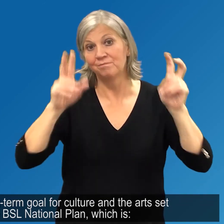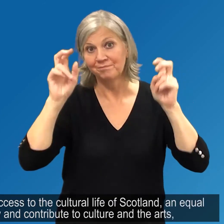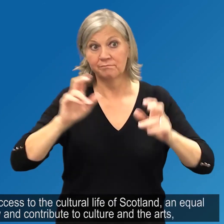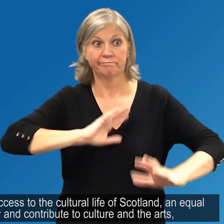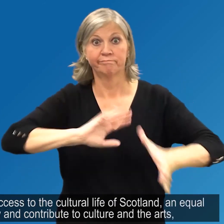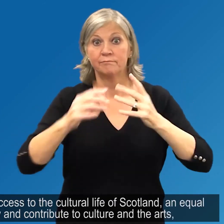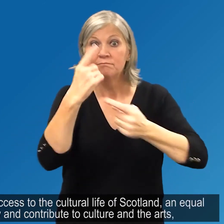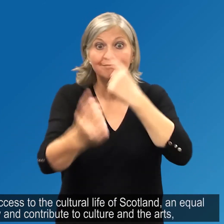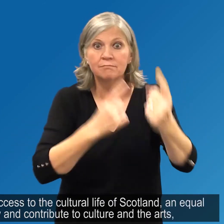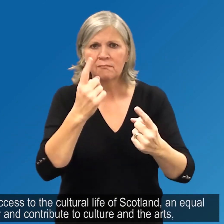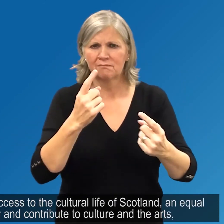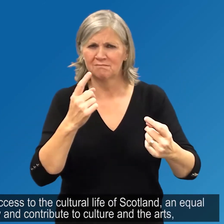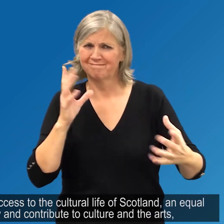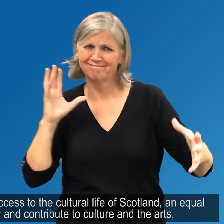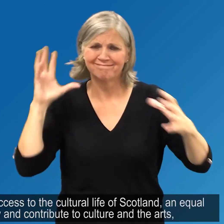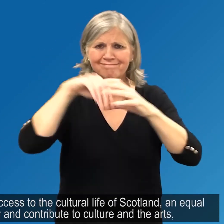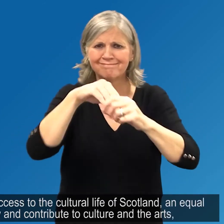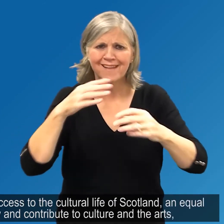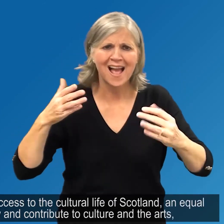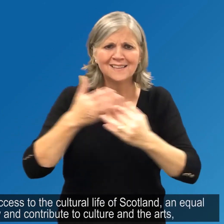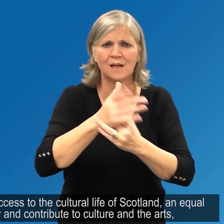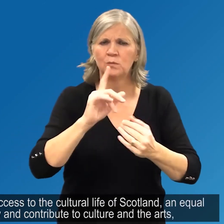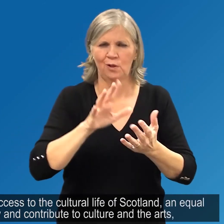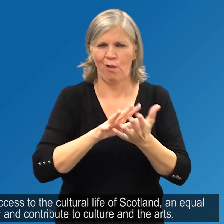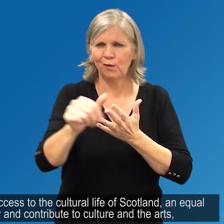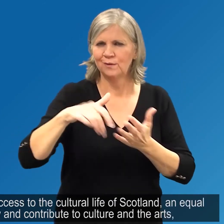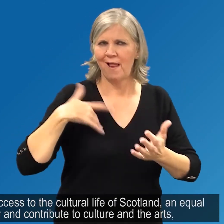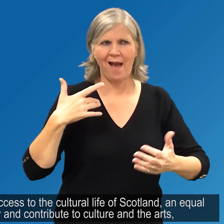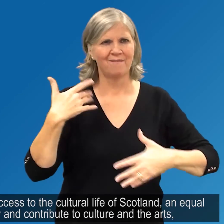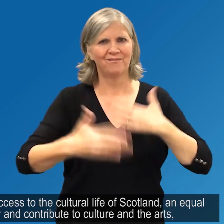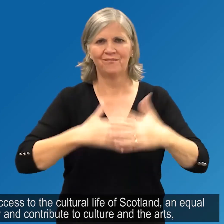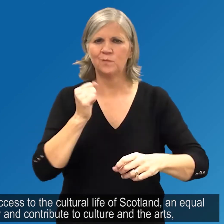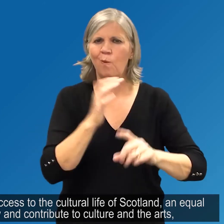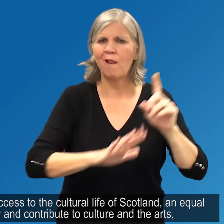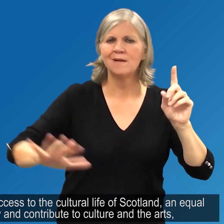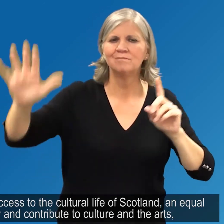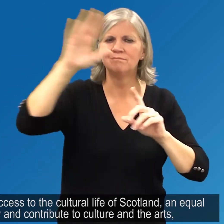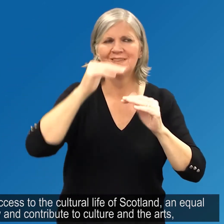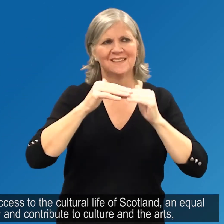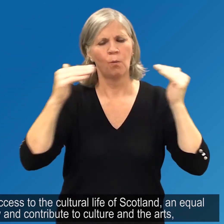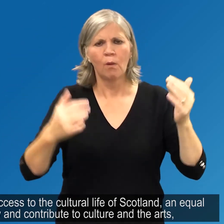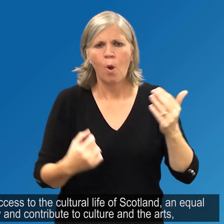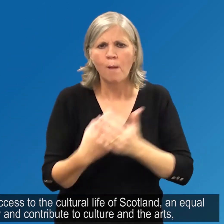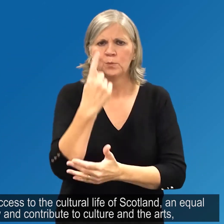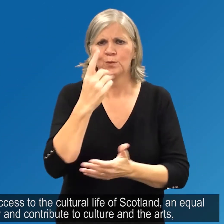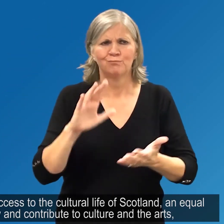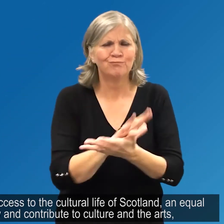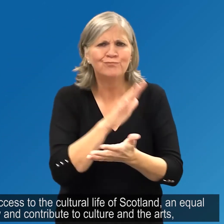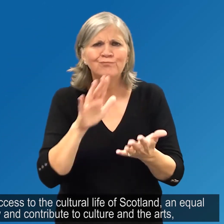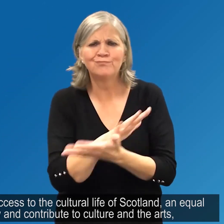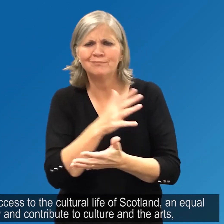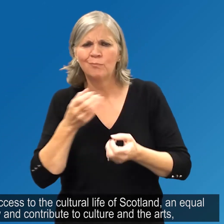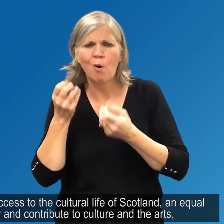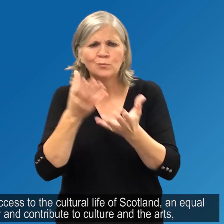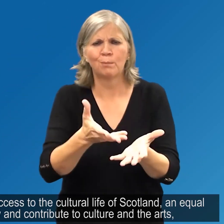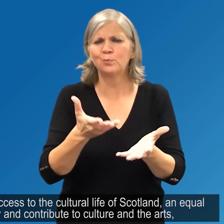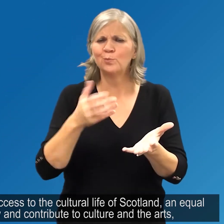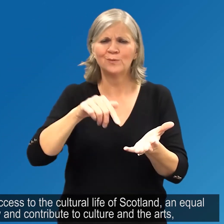BSL National Plan, which is BSL users will have full access to the cultural life of Scotland, an equal opportunity to enjoy